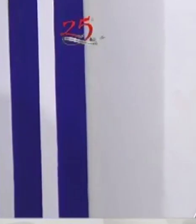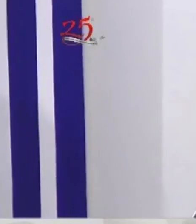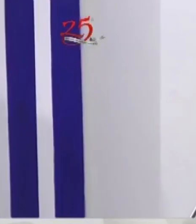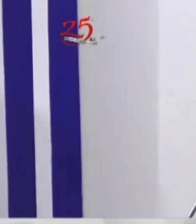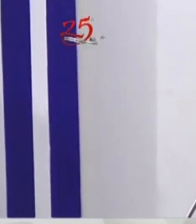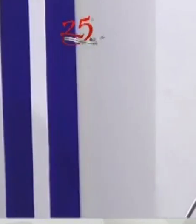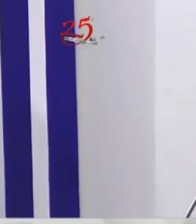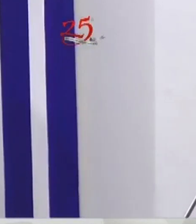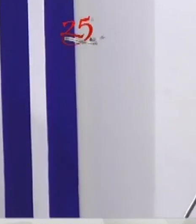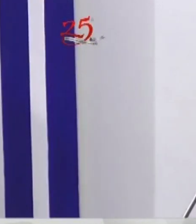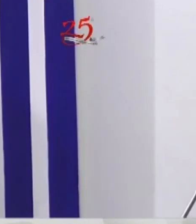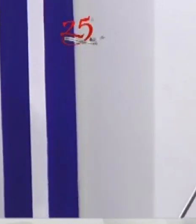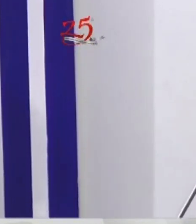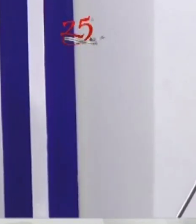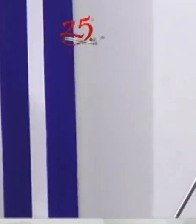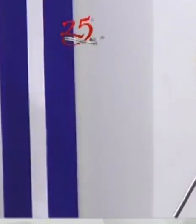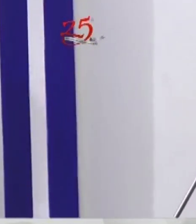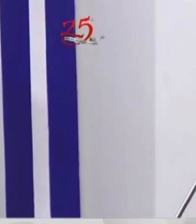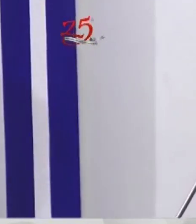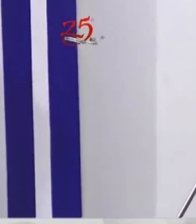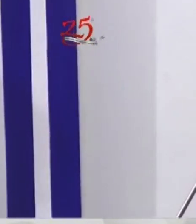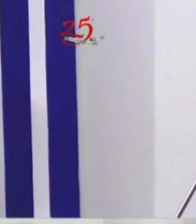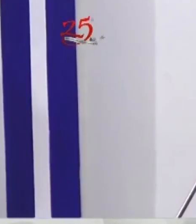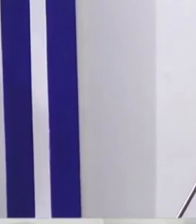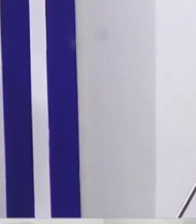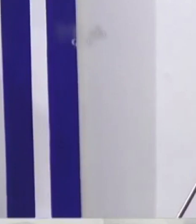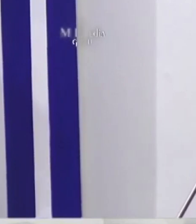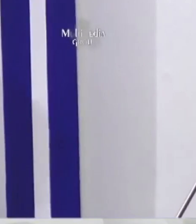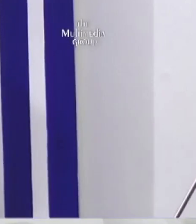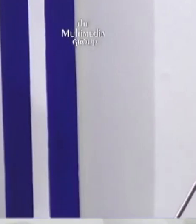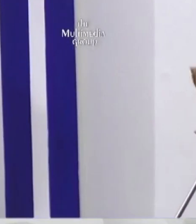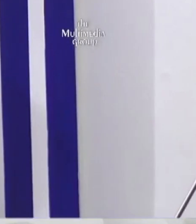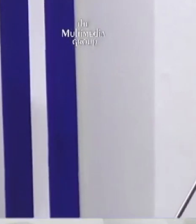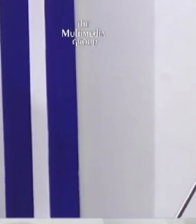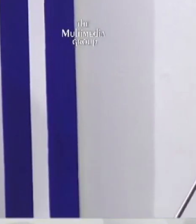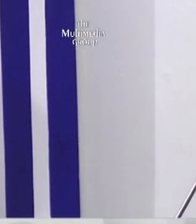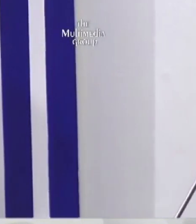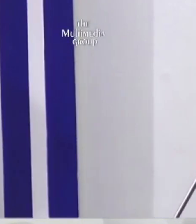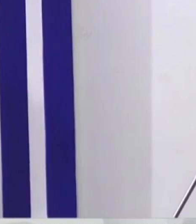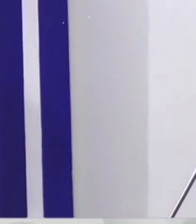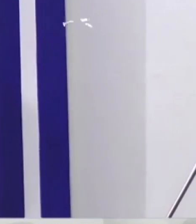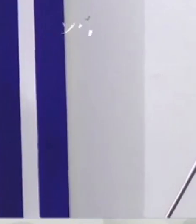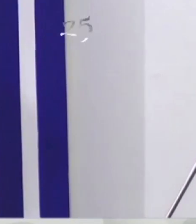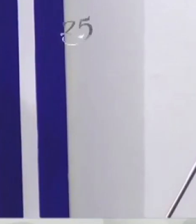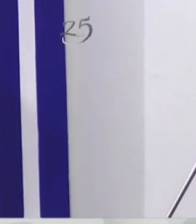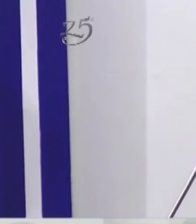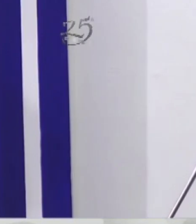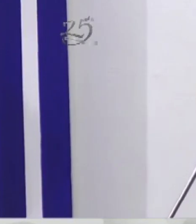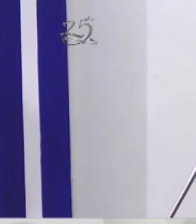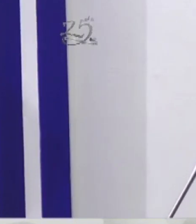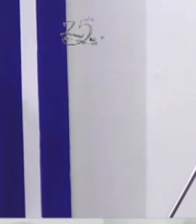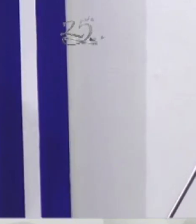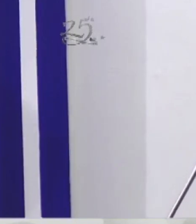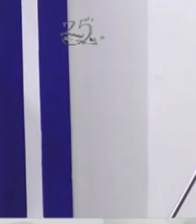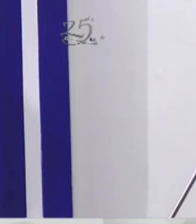TV3. So about 3 weeks ago, the president indicated that they were going to equip some